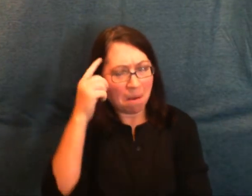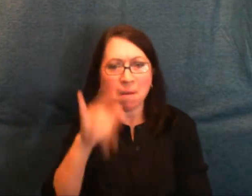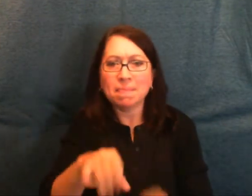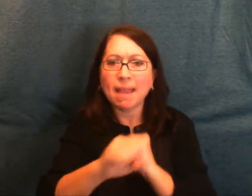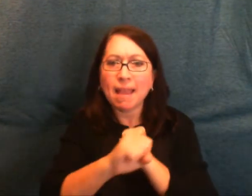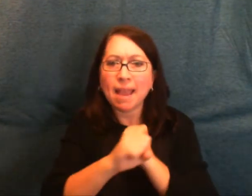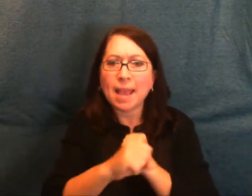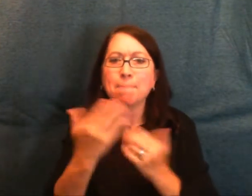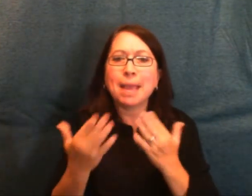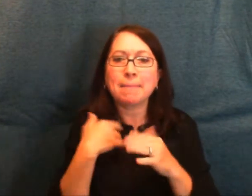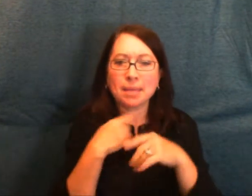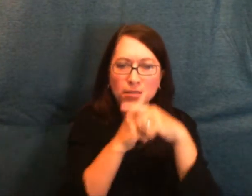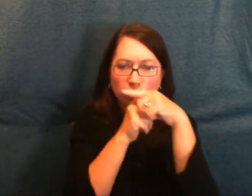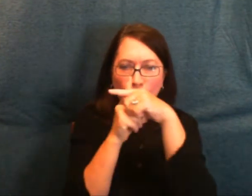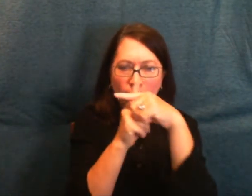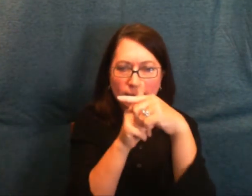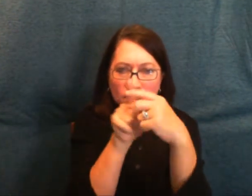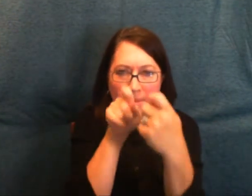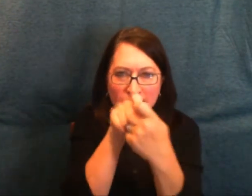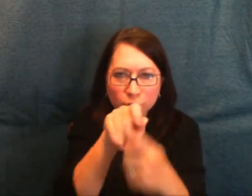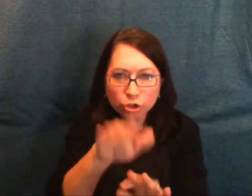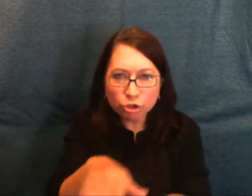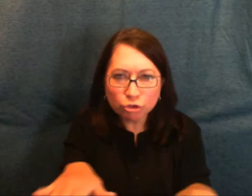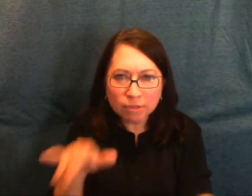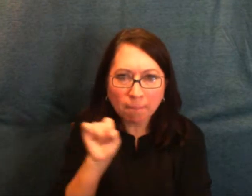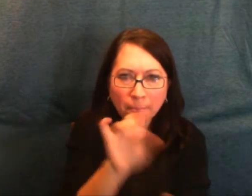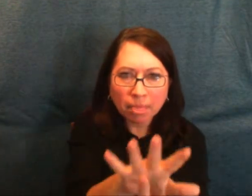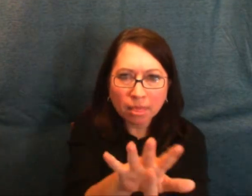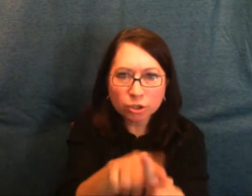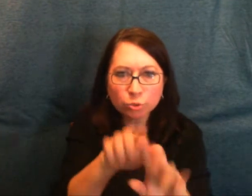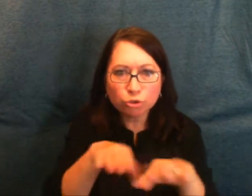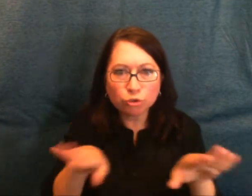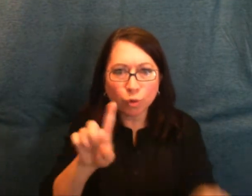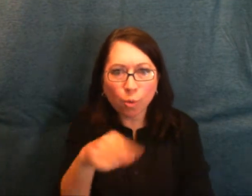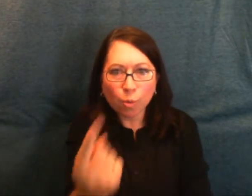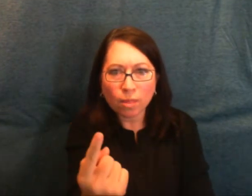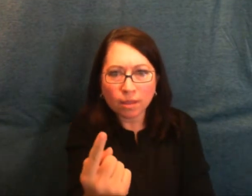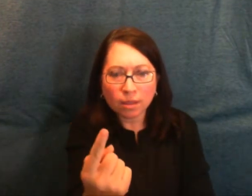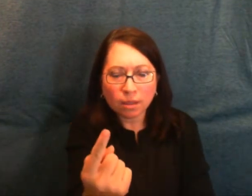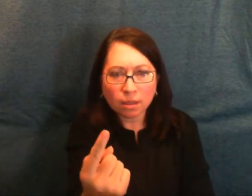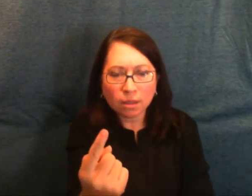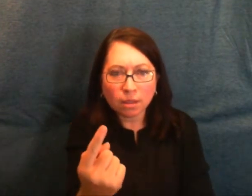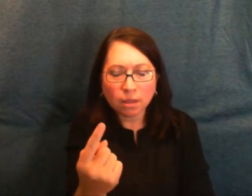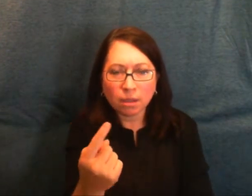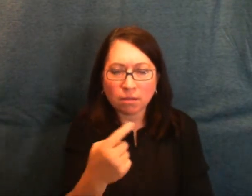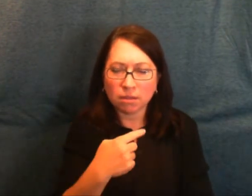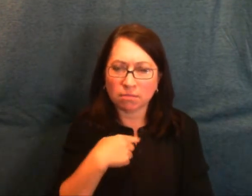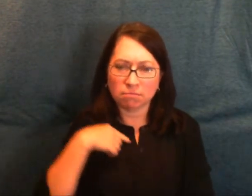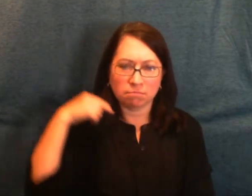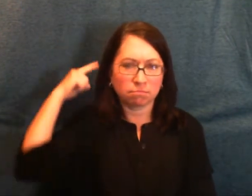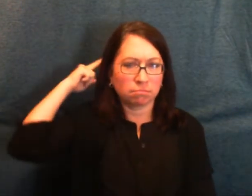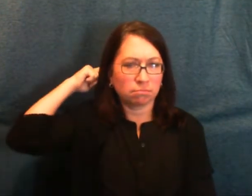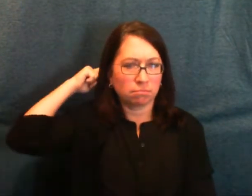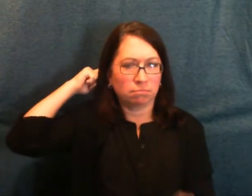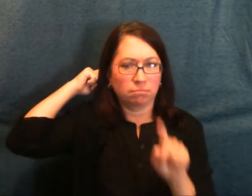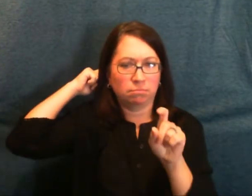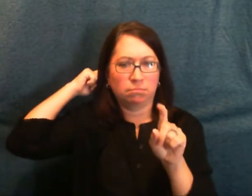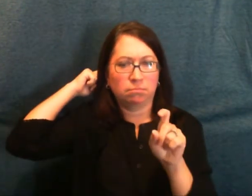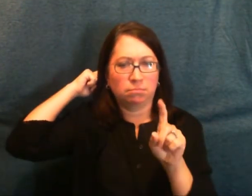targeting her. Is it tailor-made for people? Which blew our minds a little bit.